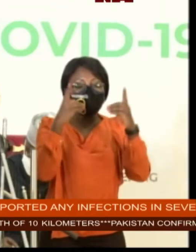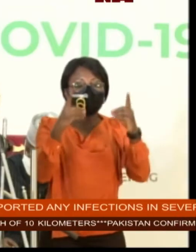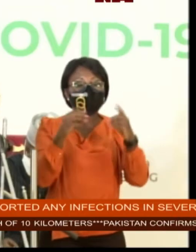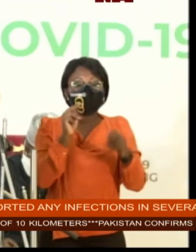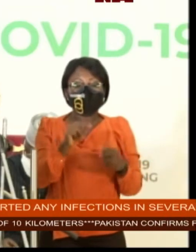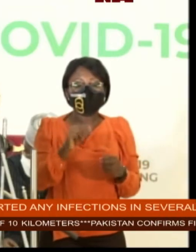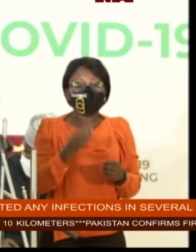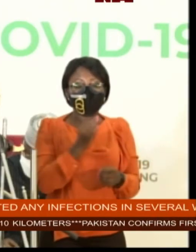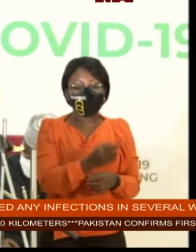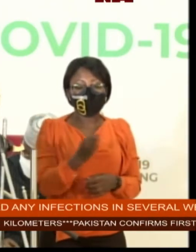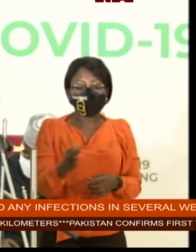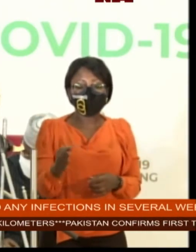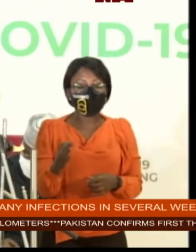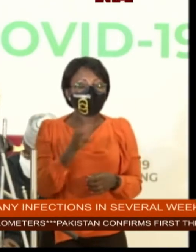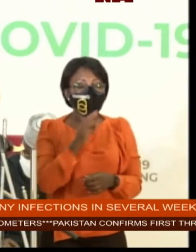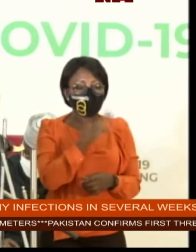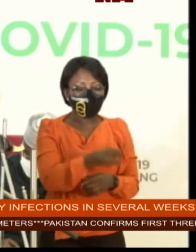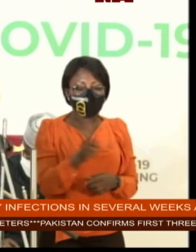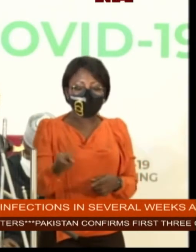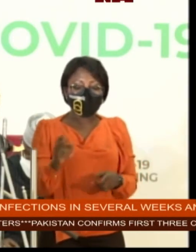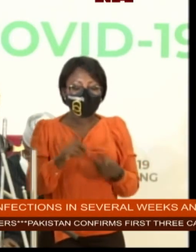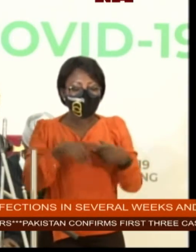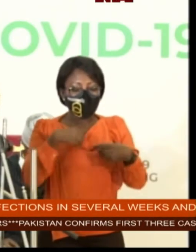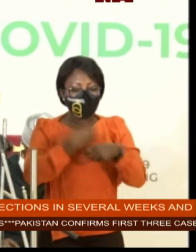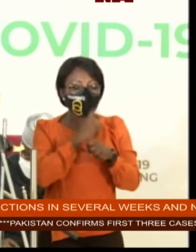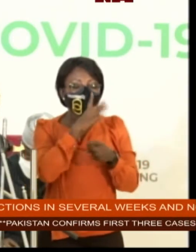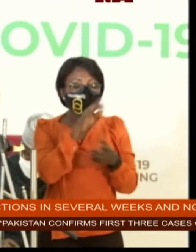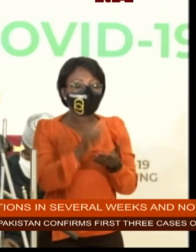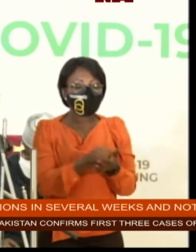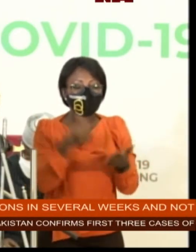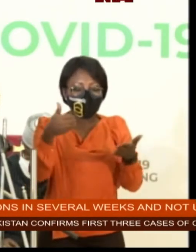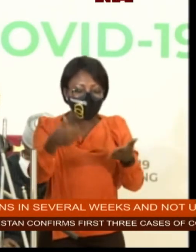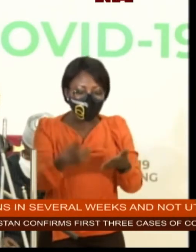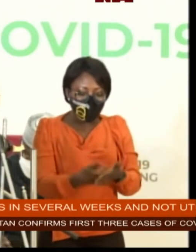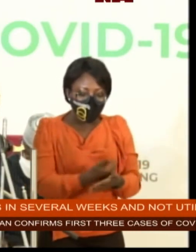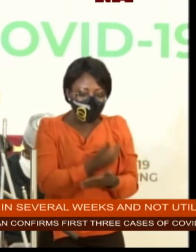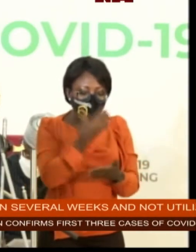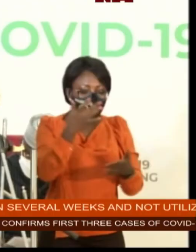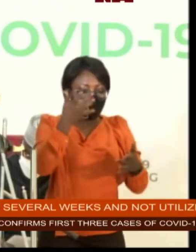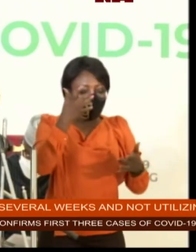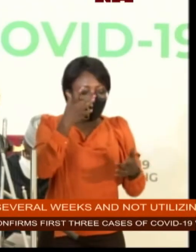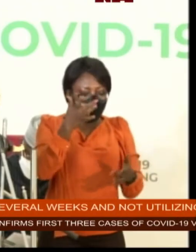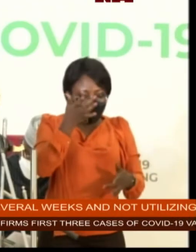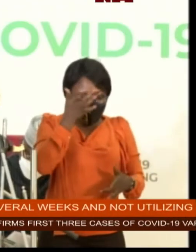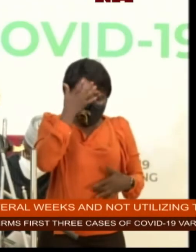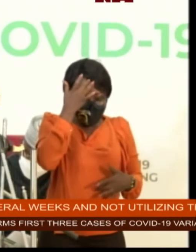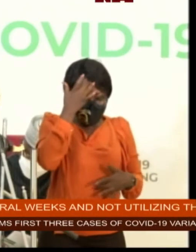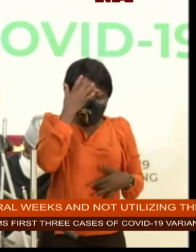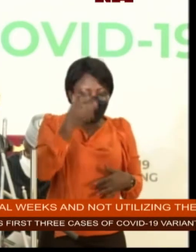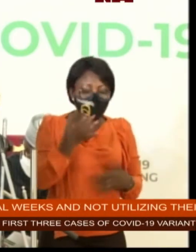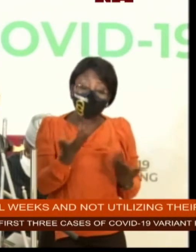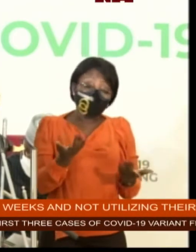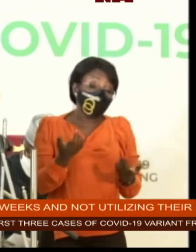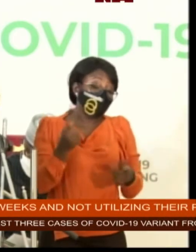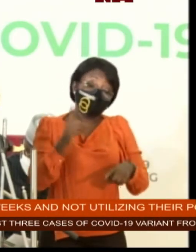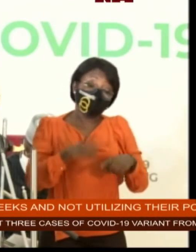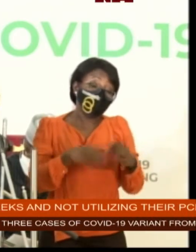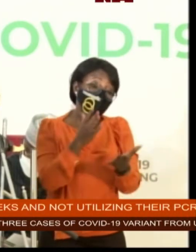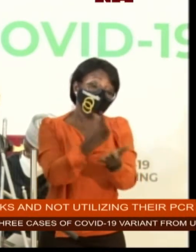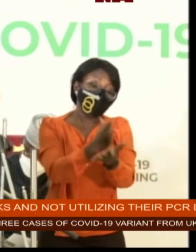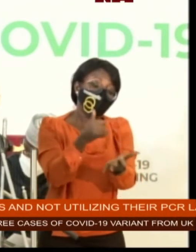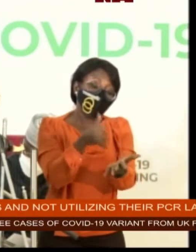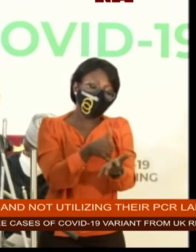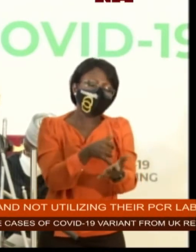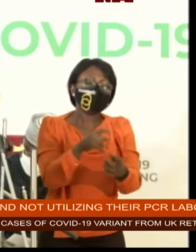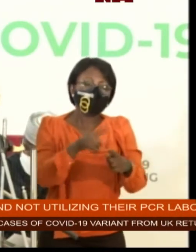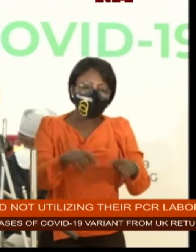the necessary resources to make sure that, yes, new infectious diseases are inevitable, maybe new